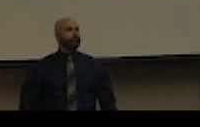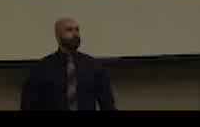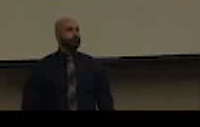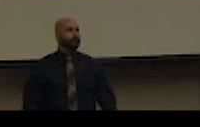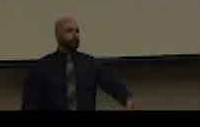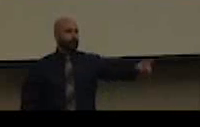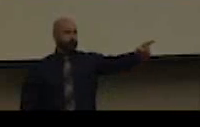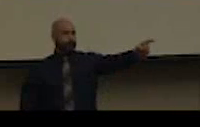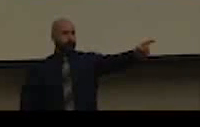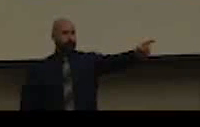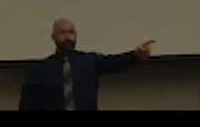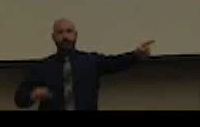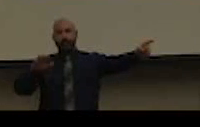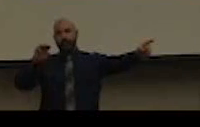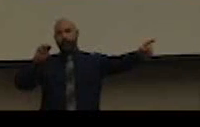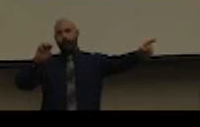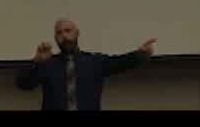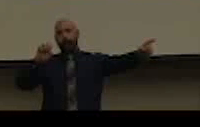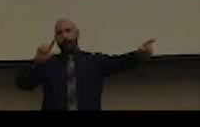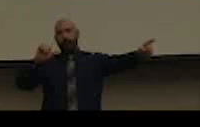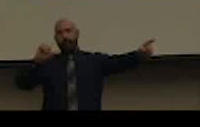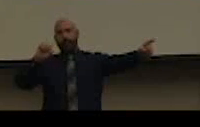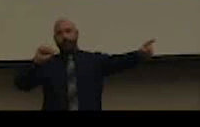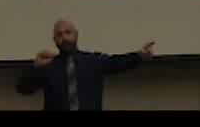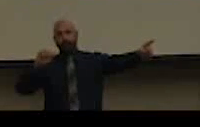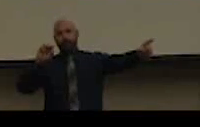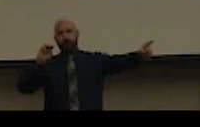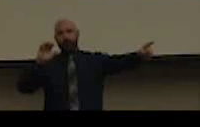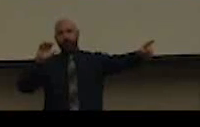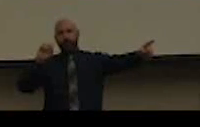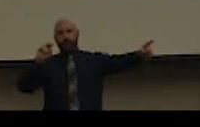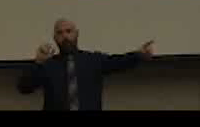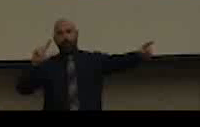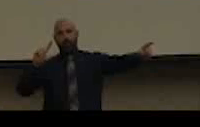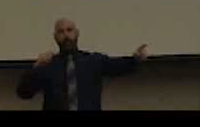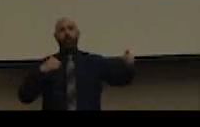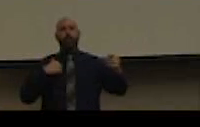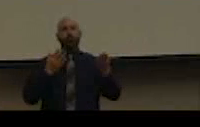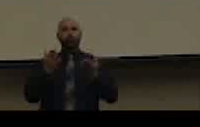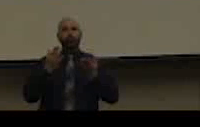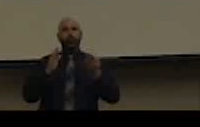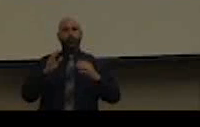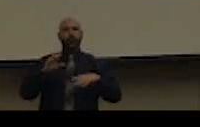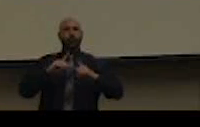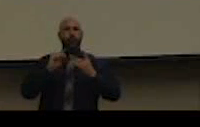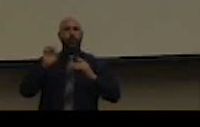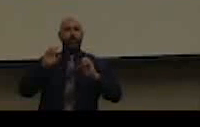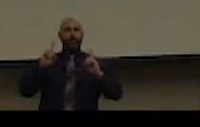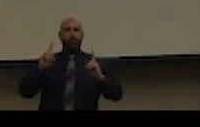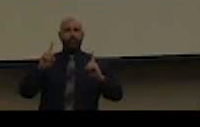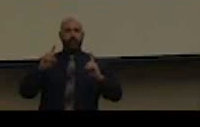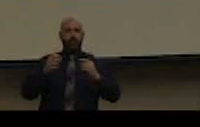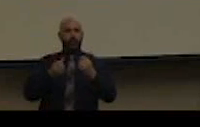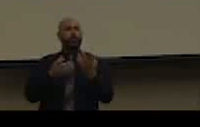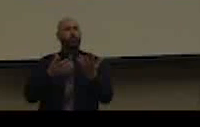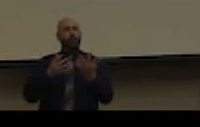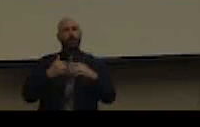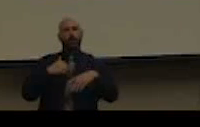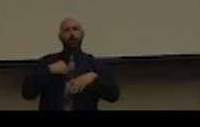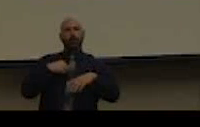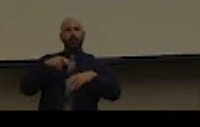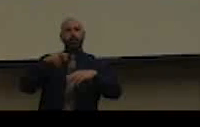Melissa McConnell, I serve at the Louisiana Department of Education on the academic content team supporting students with disabilities age 3 through 5 working.